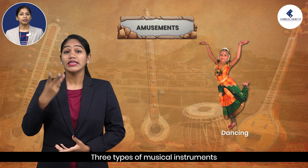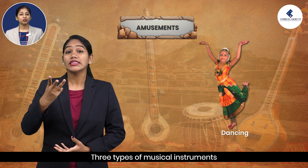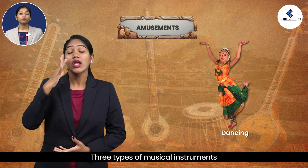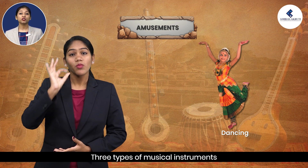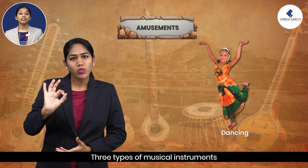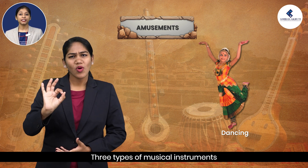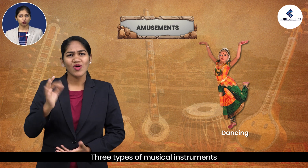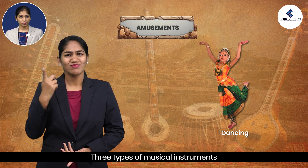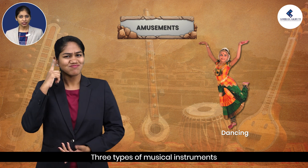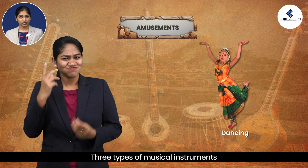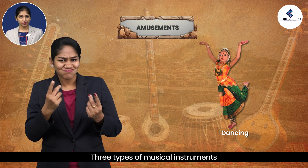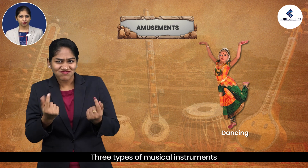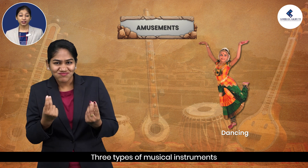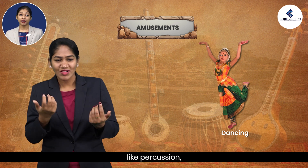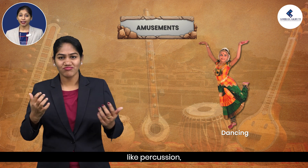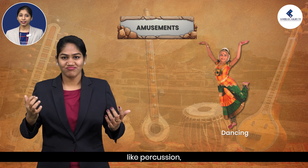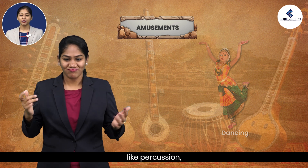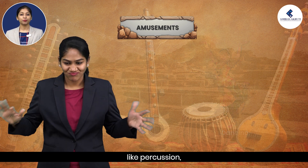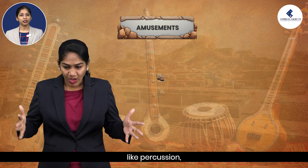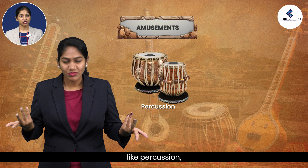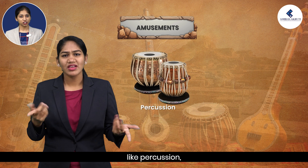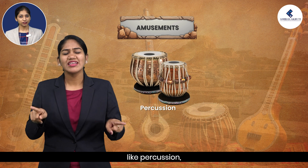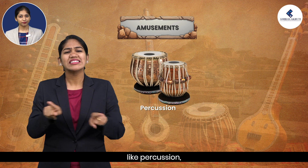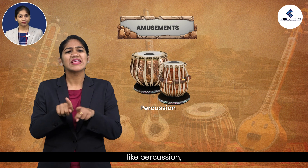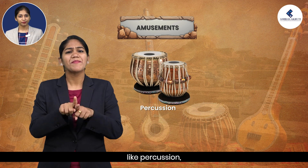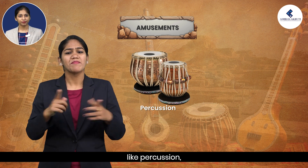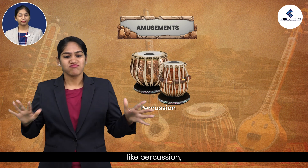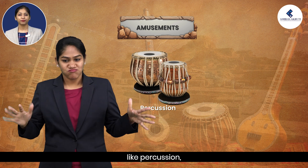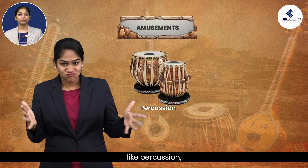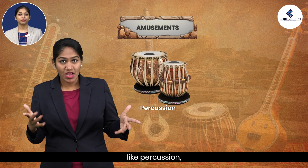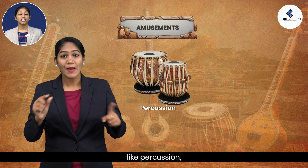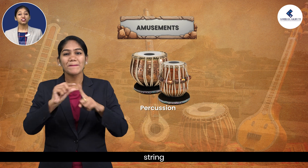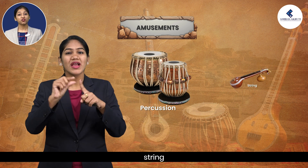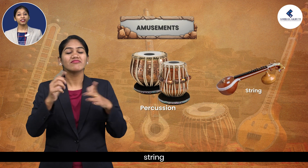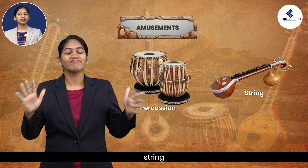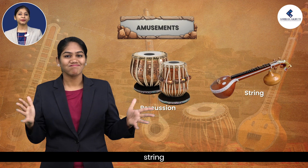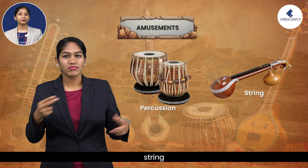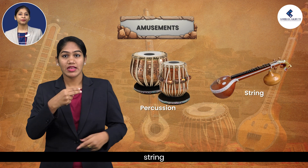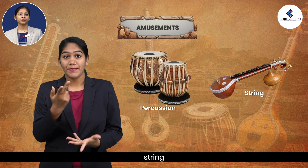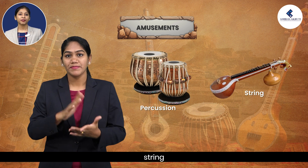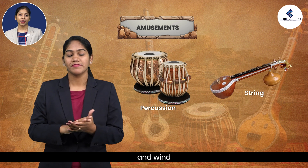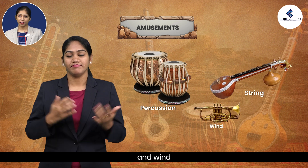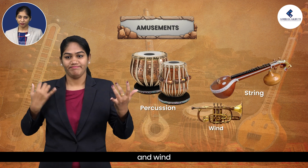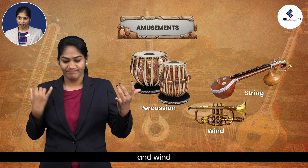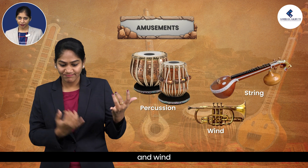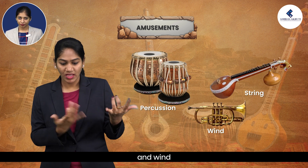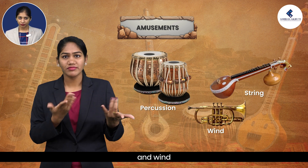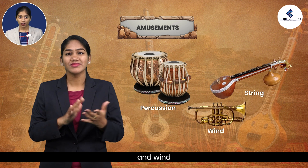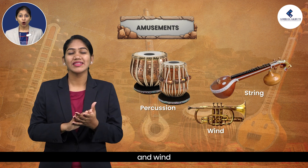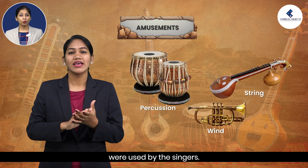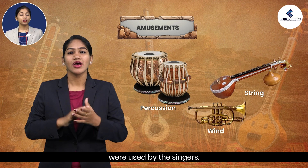3 types of musical instruments like percussion, string and